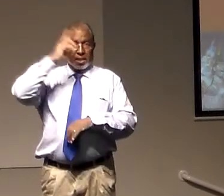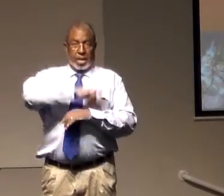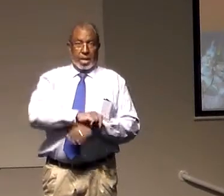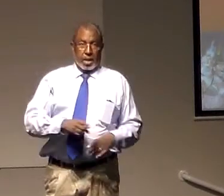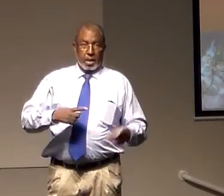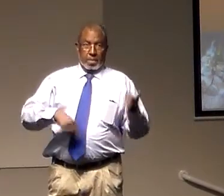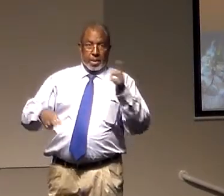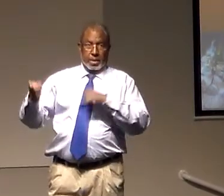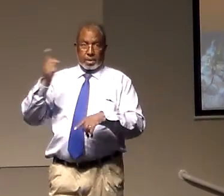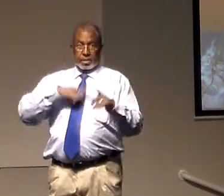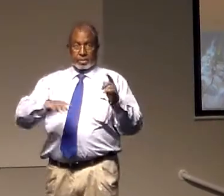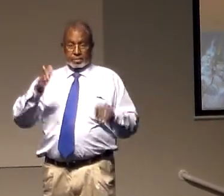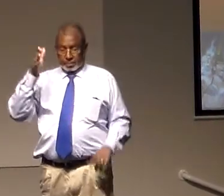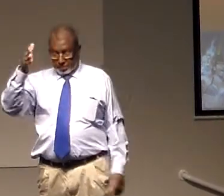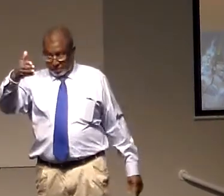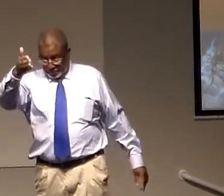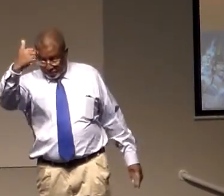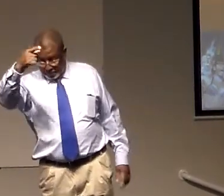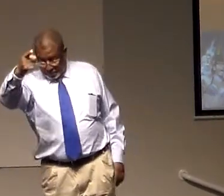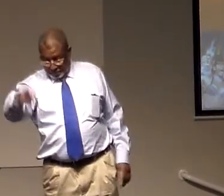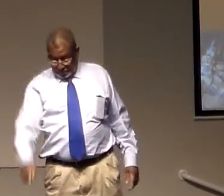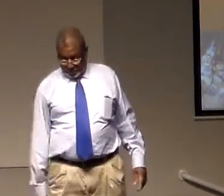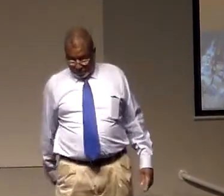careful. Wait till Judgment Day.